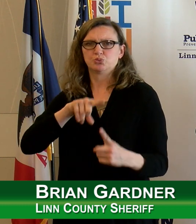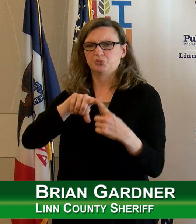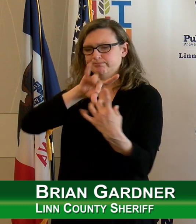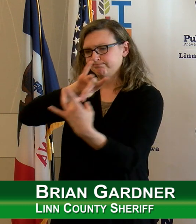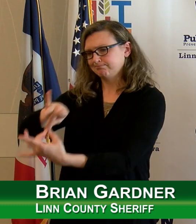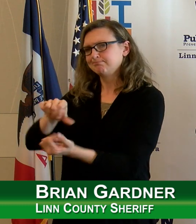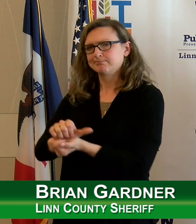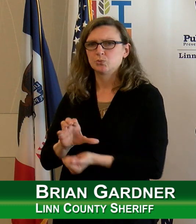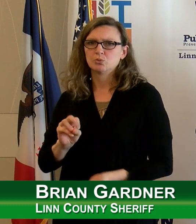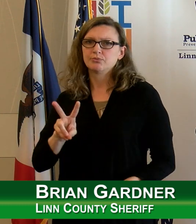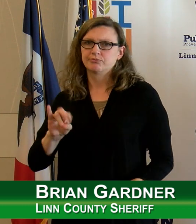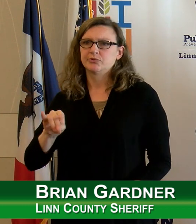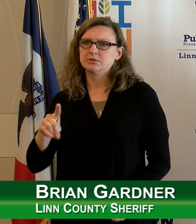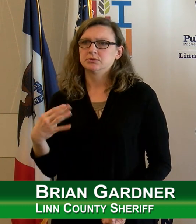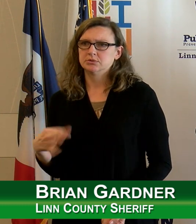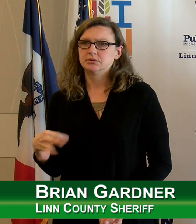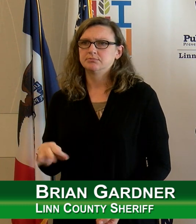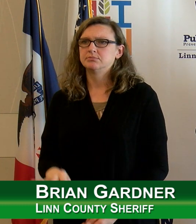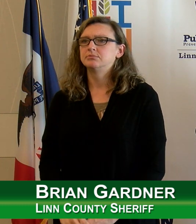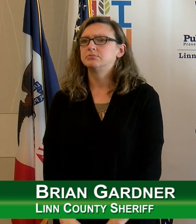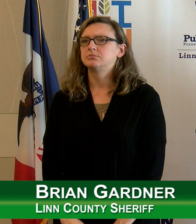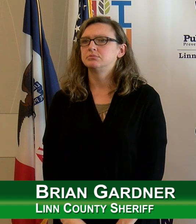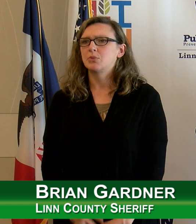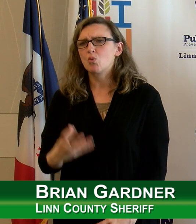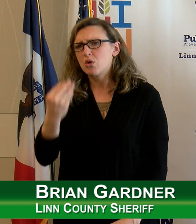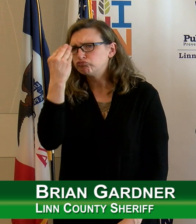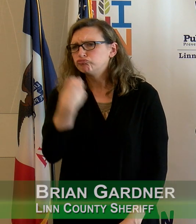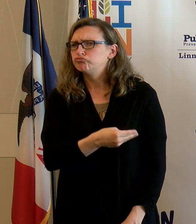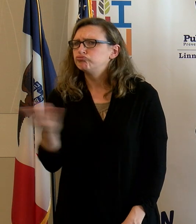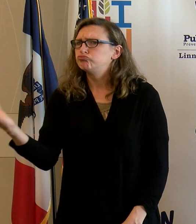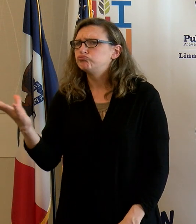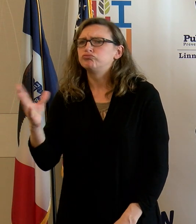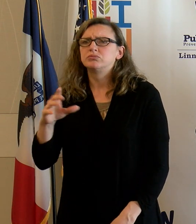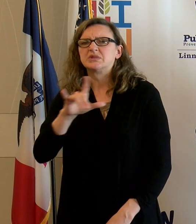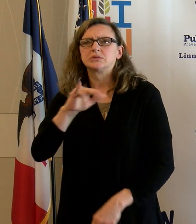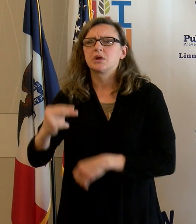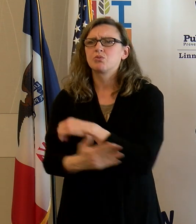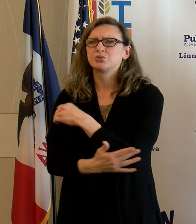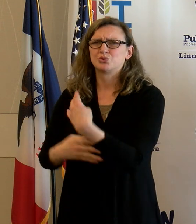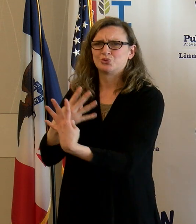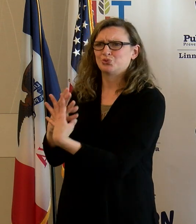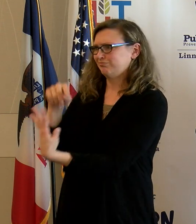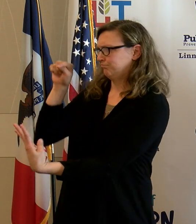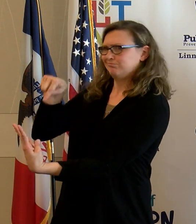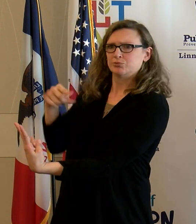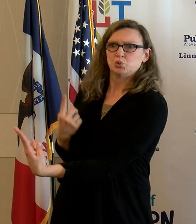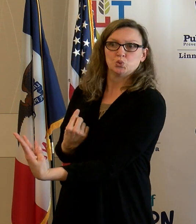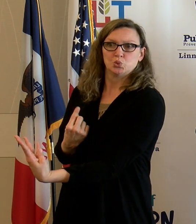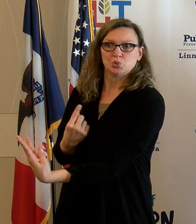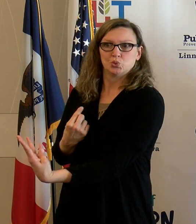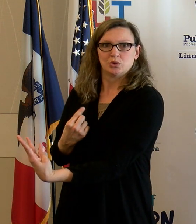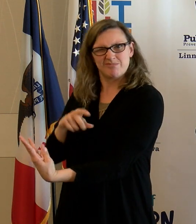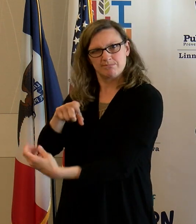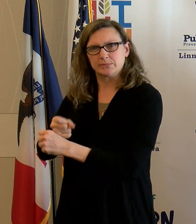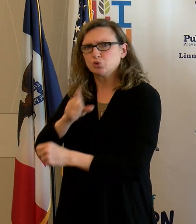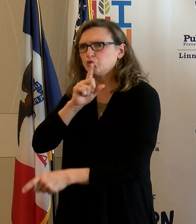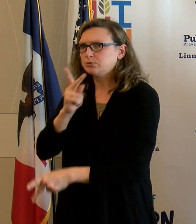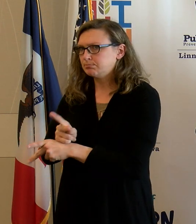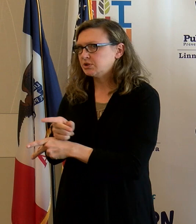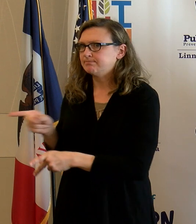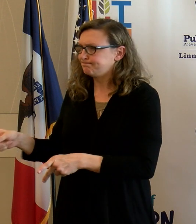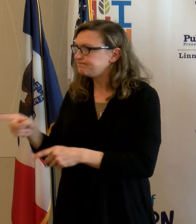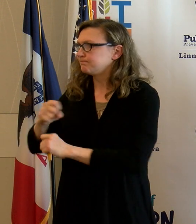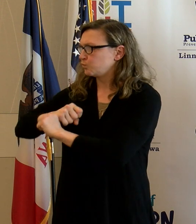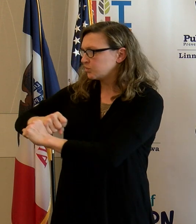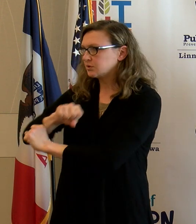first things I'd like to talk about is what we're doing at the Linn County Jail to address the security, health, and safety of our staff and